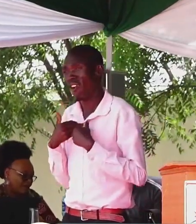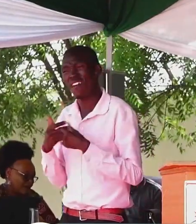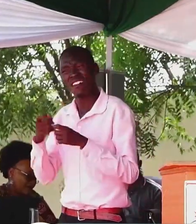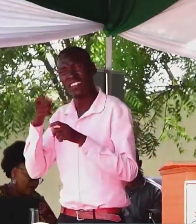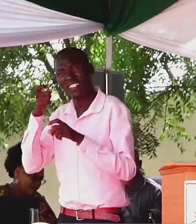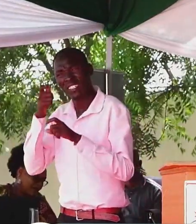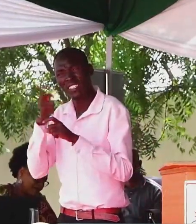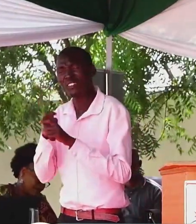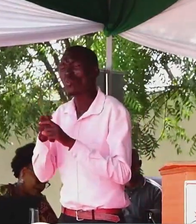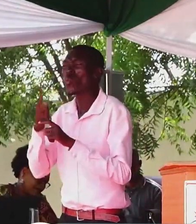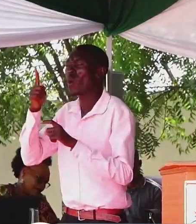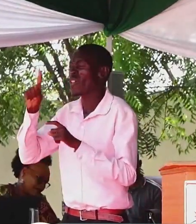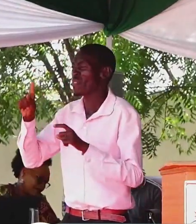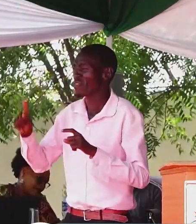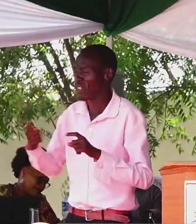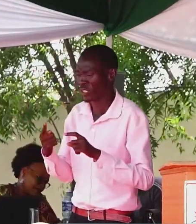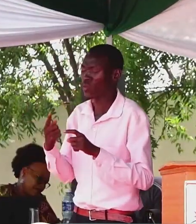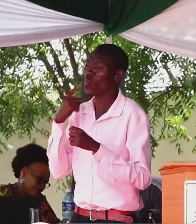of